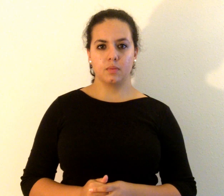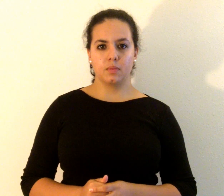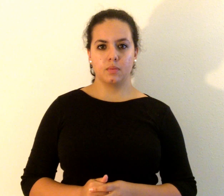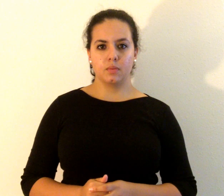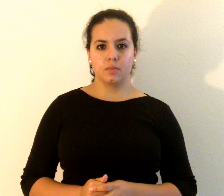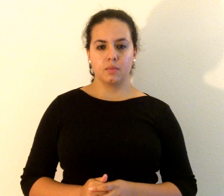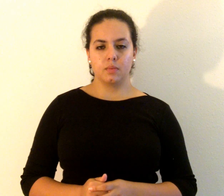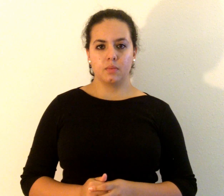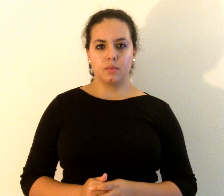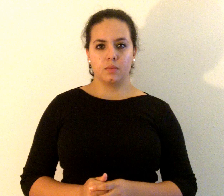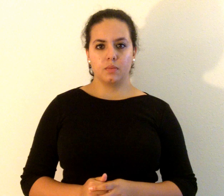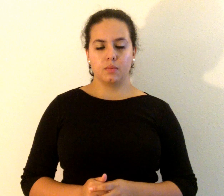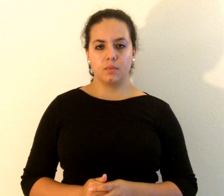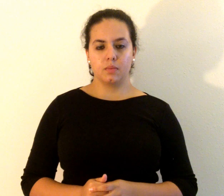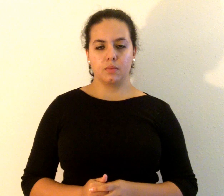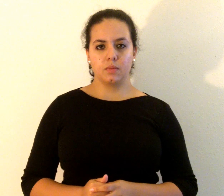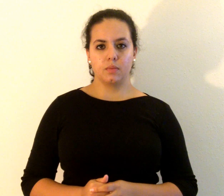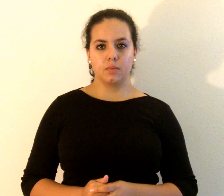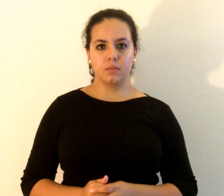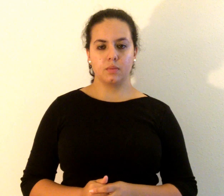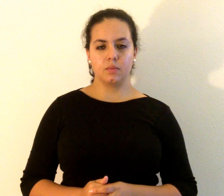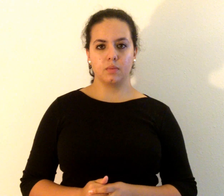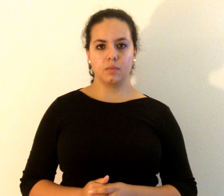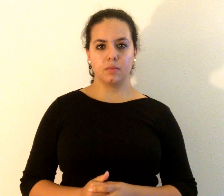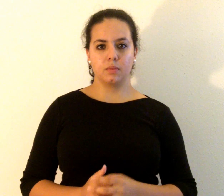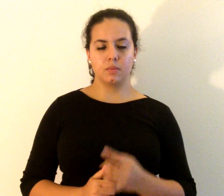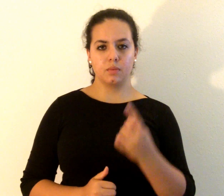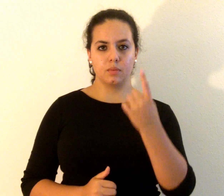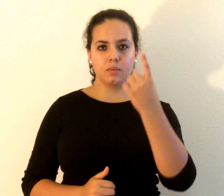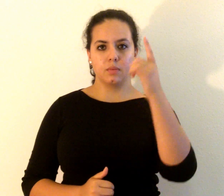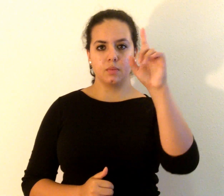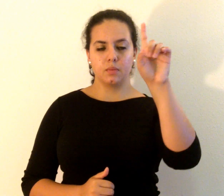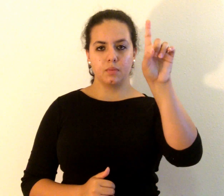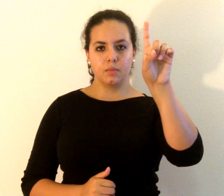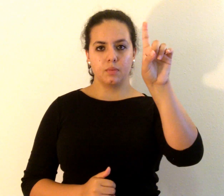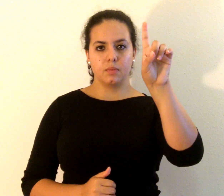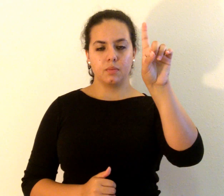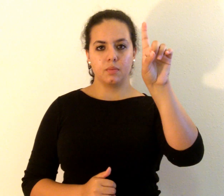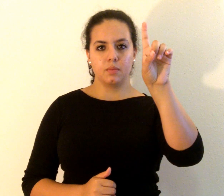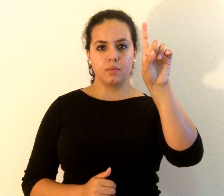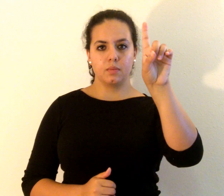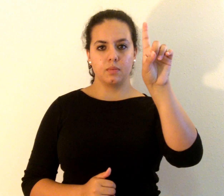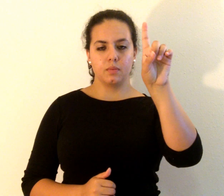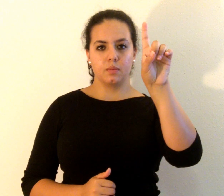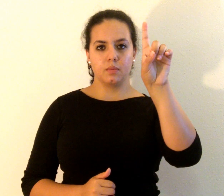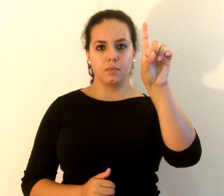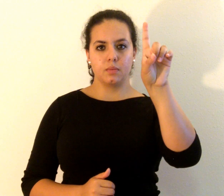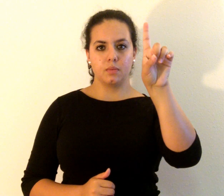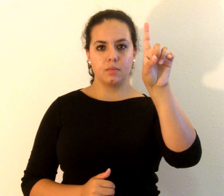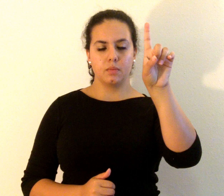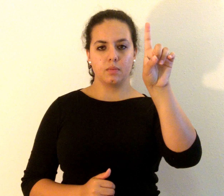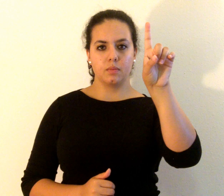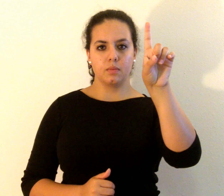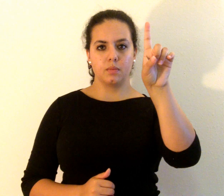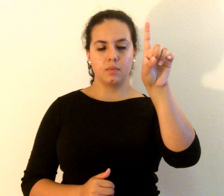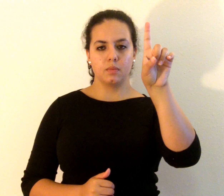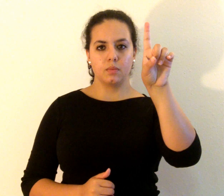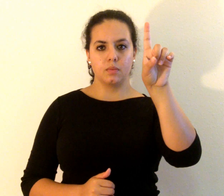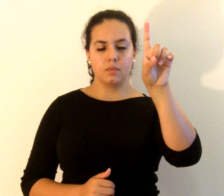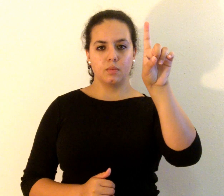fifth. So in ASL we would start with our hand out and it's going to rotate in and slide